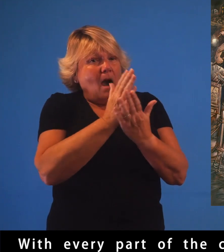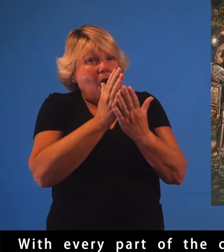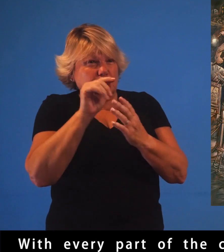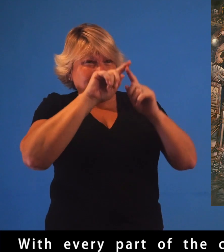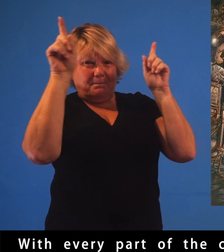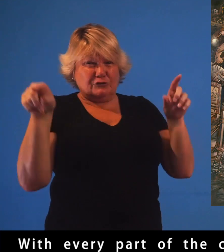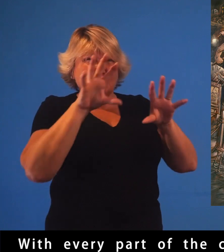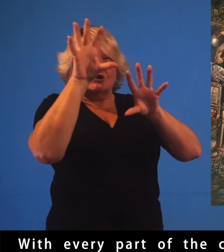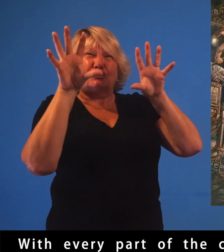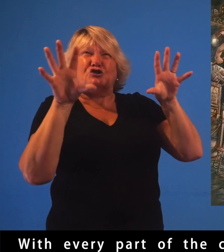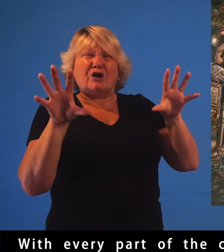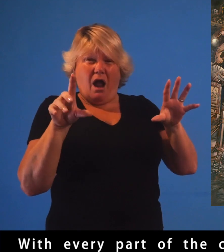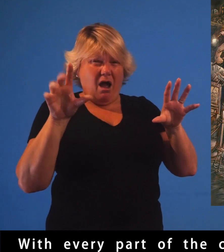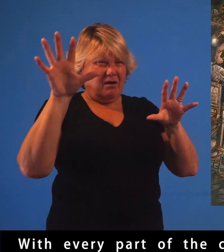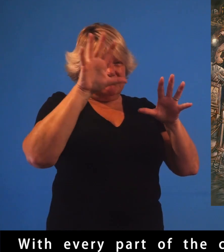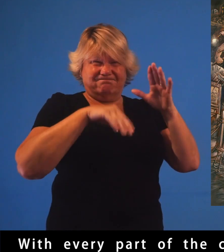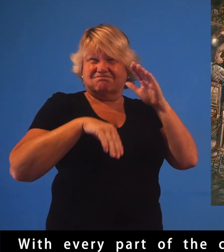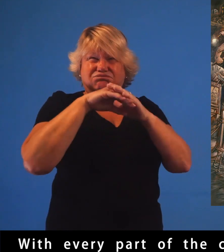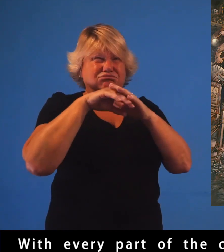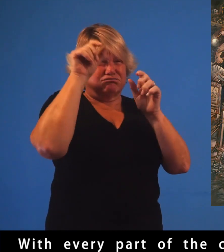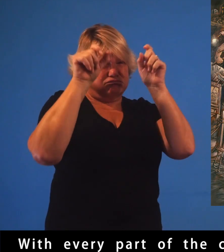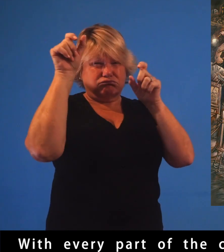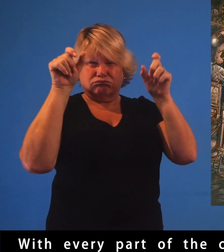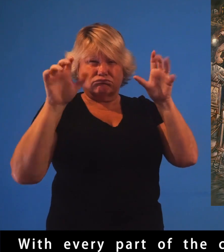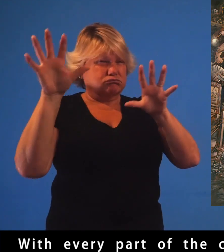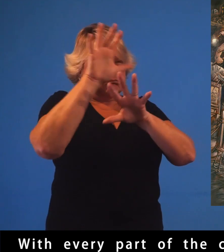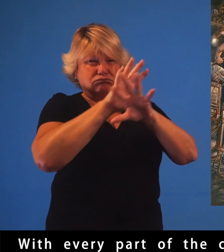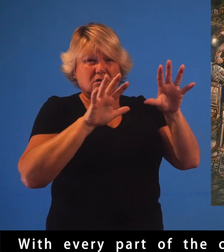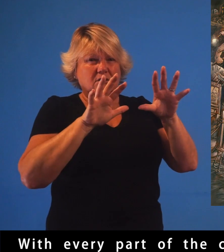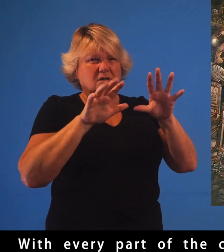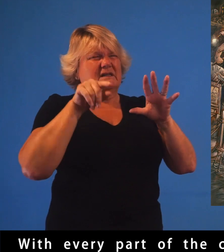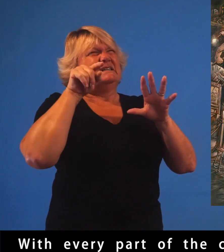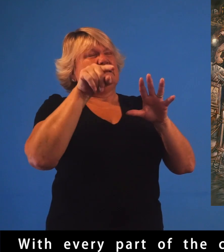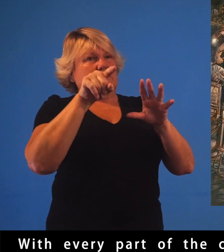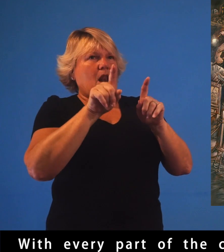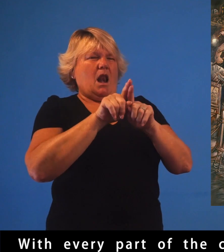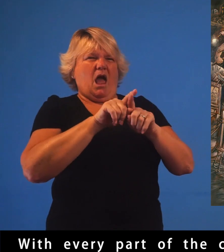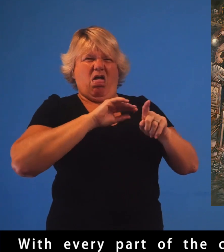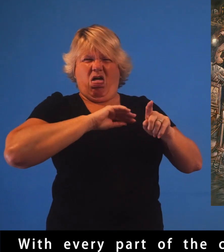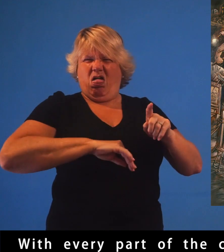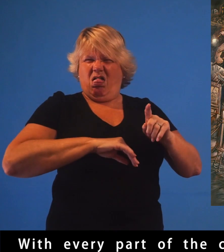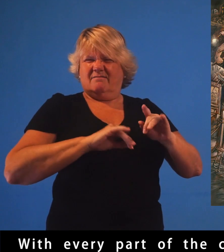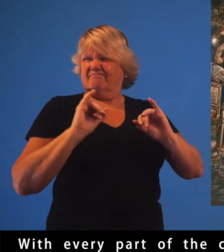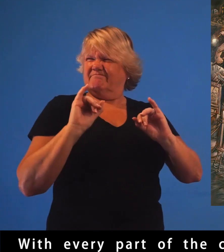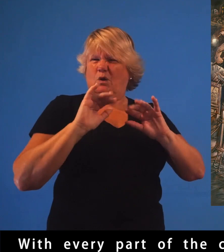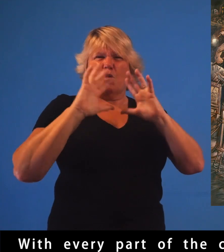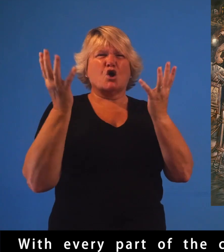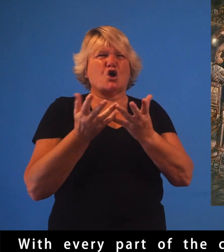With every part of the canvas crammed with figures, this is a very despairing view of the world.